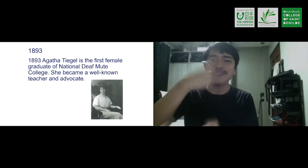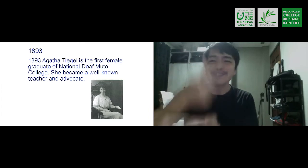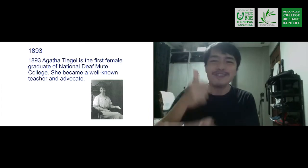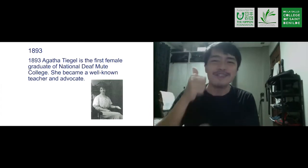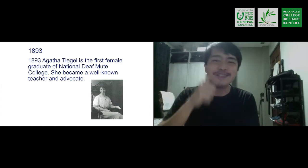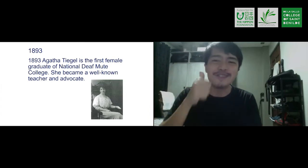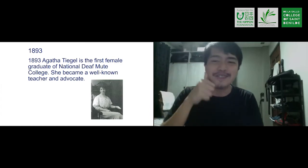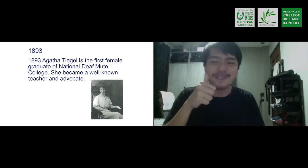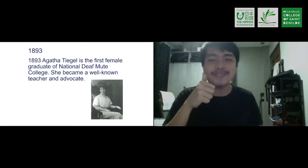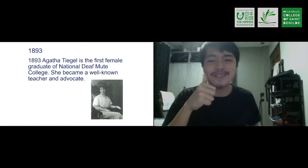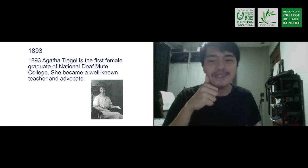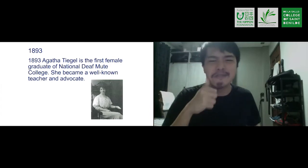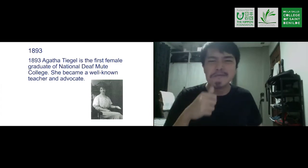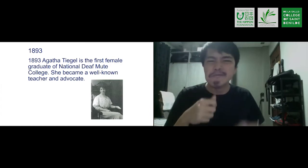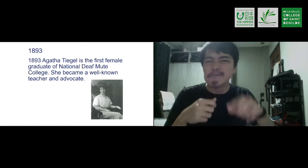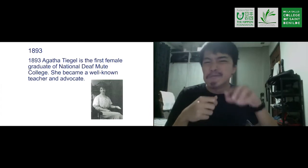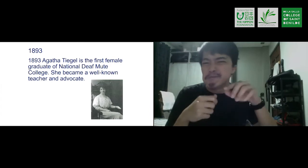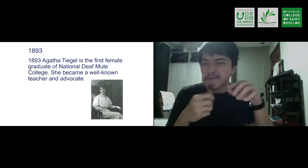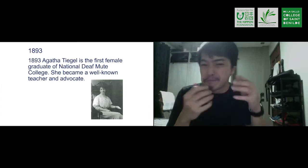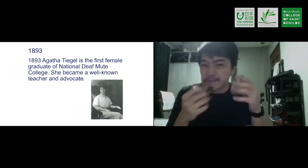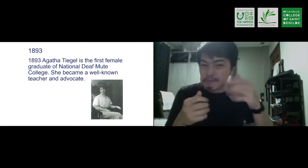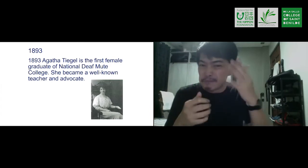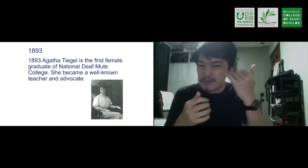first female graduate,